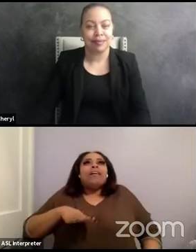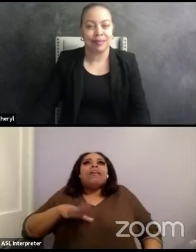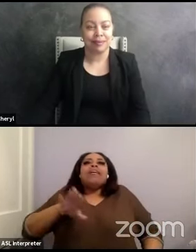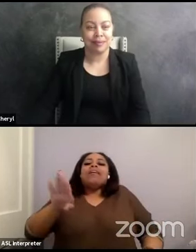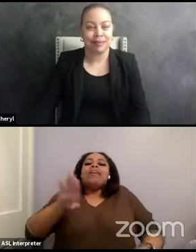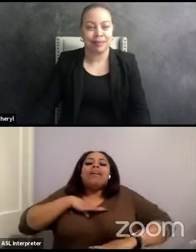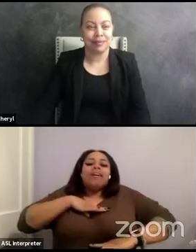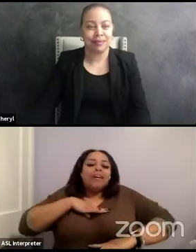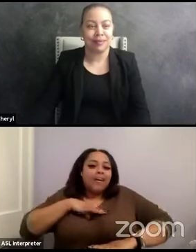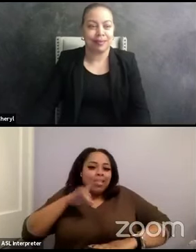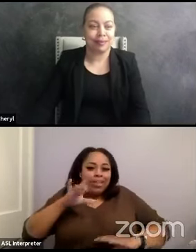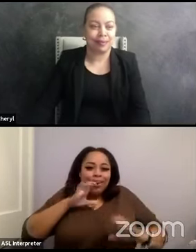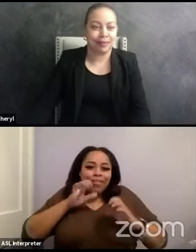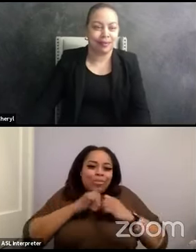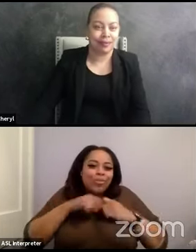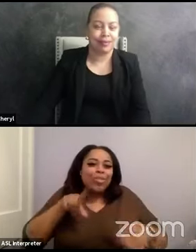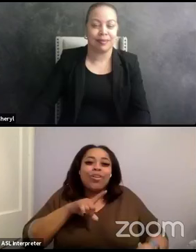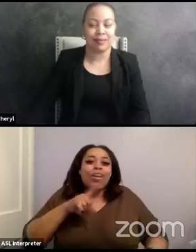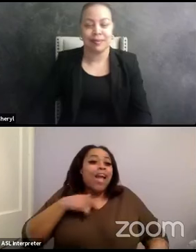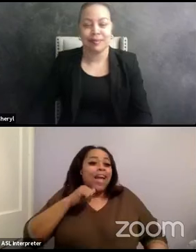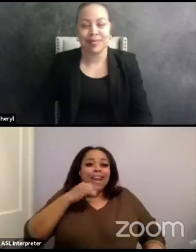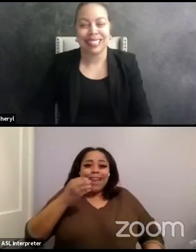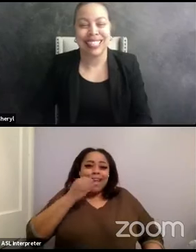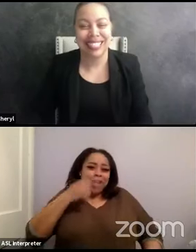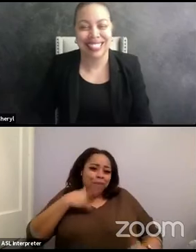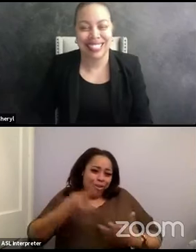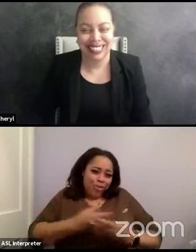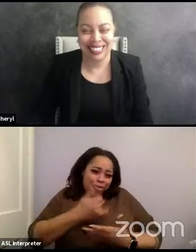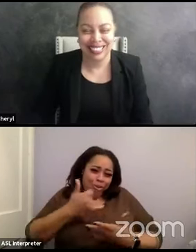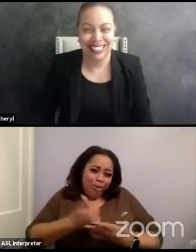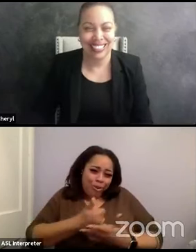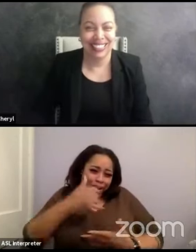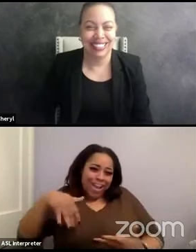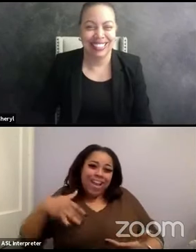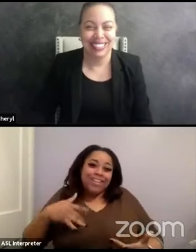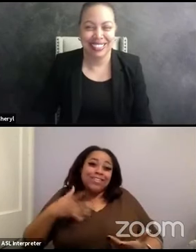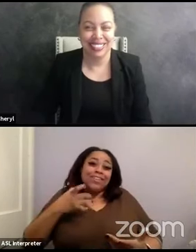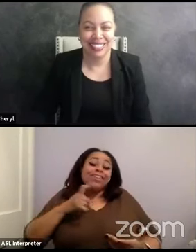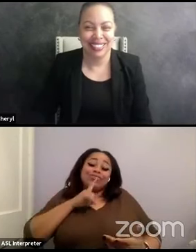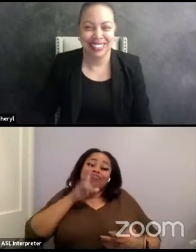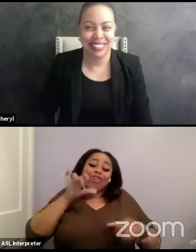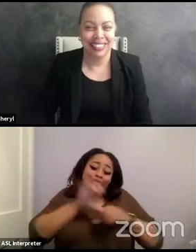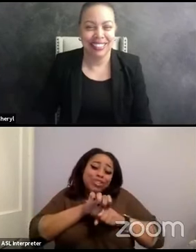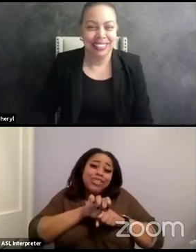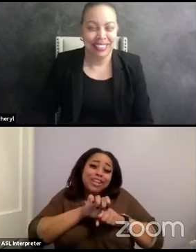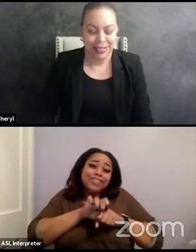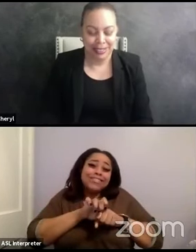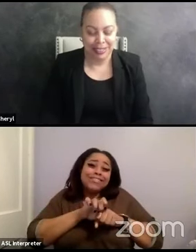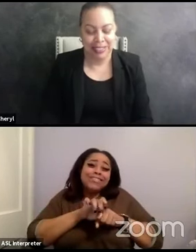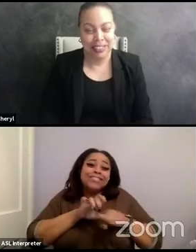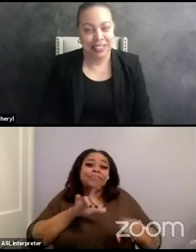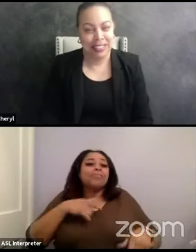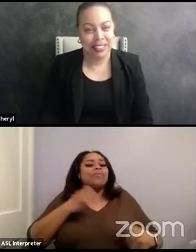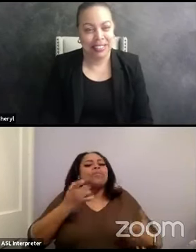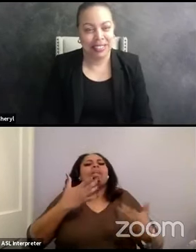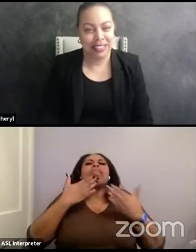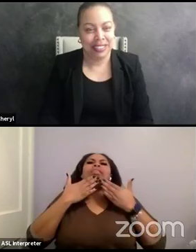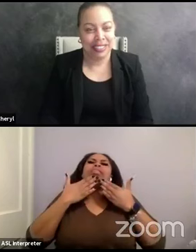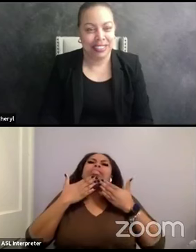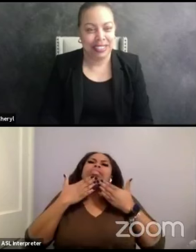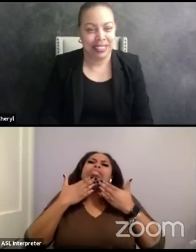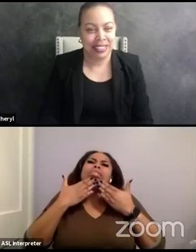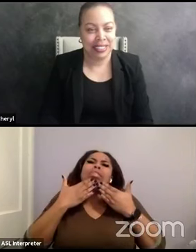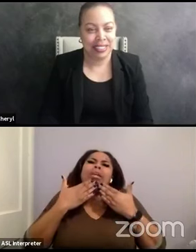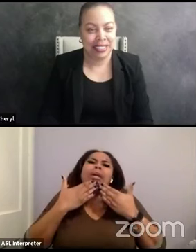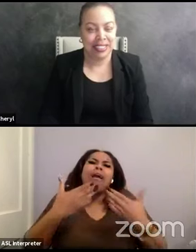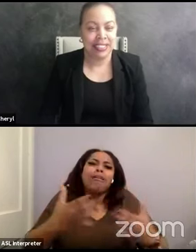you. And I didn't even eat my yogurt yet. So like this is real shit or whatever. So I just want to say thank you so much,